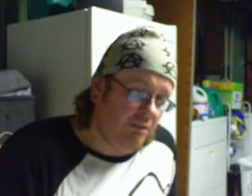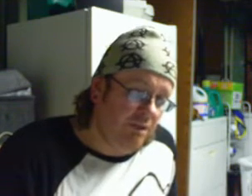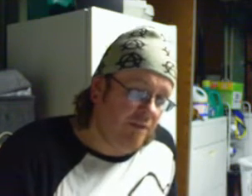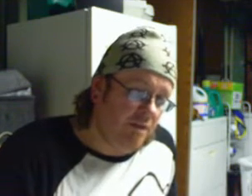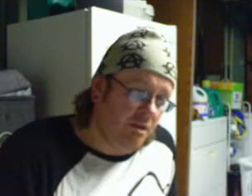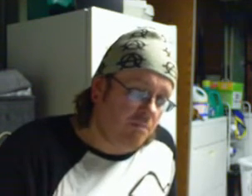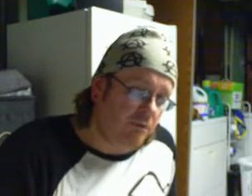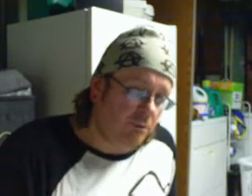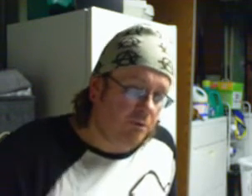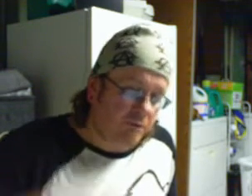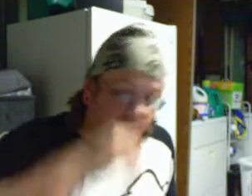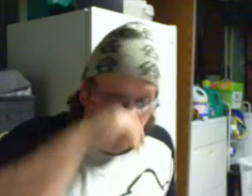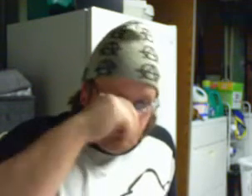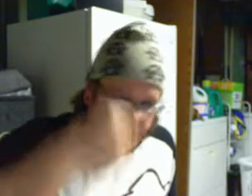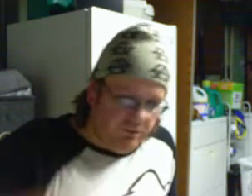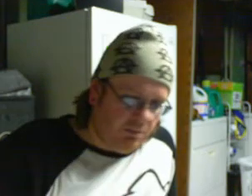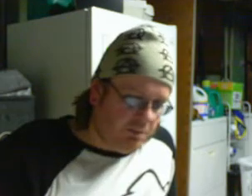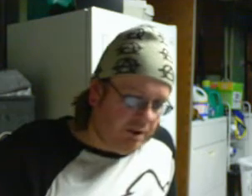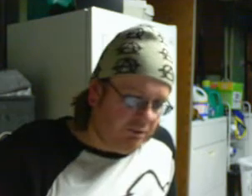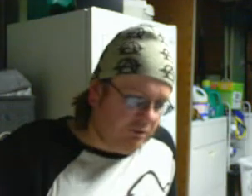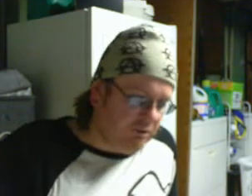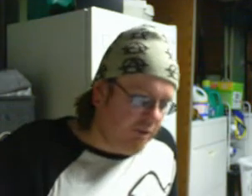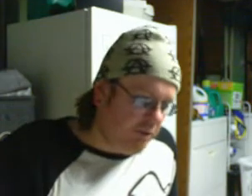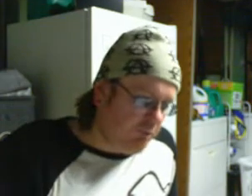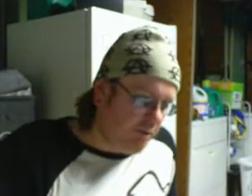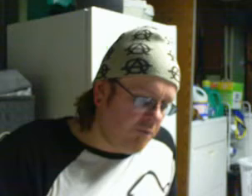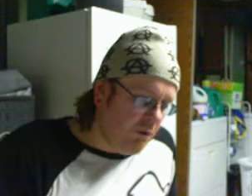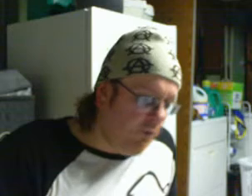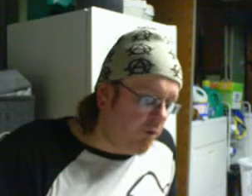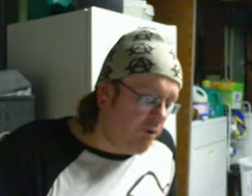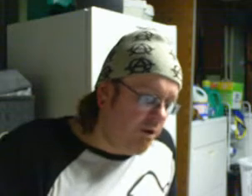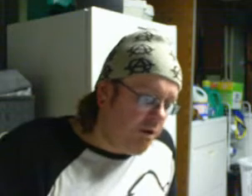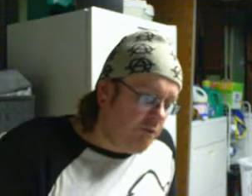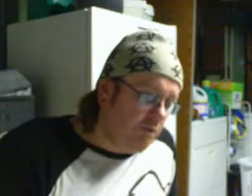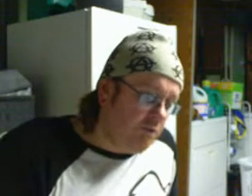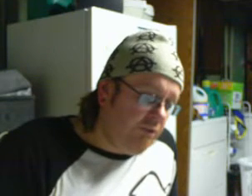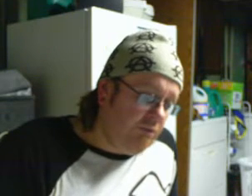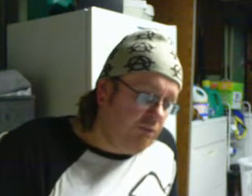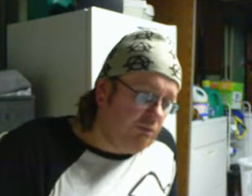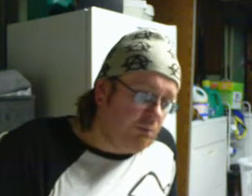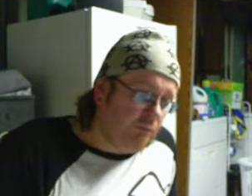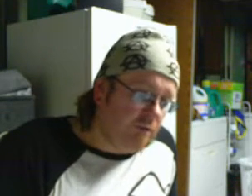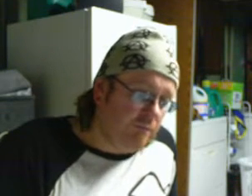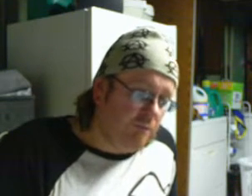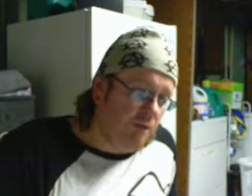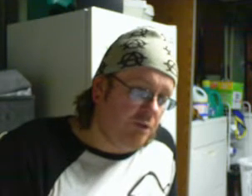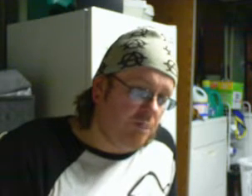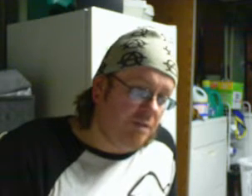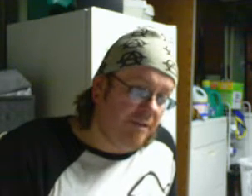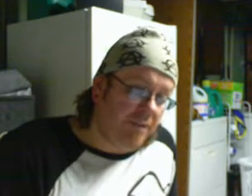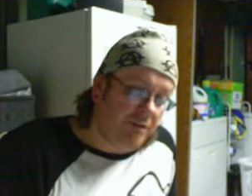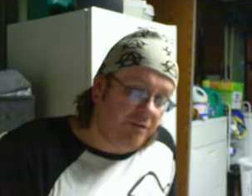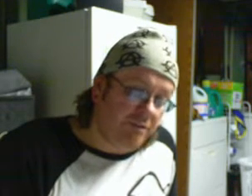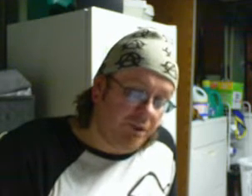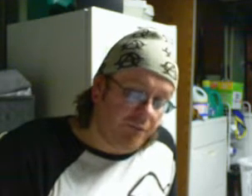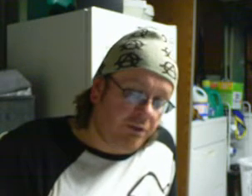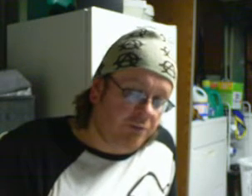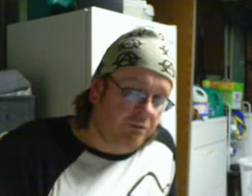when he lived his life before you in faithfulness and uprightness and integrity of the heart. You have continued this most faithful love to him by allowing a son of his to sit